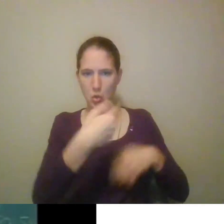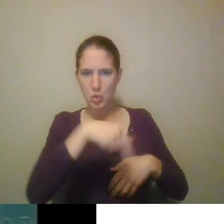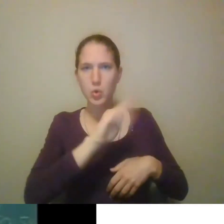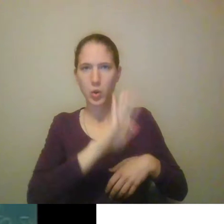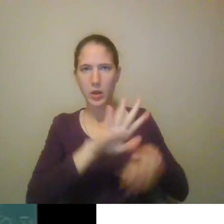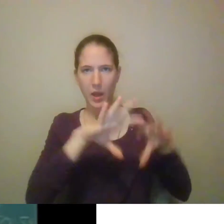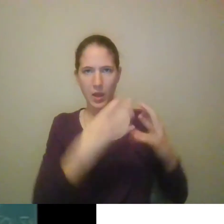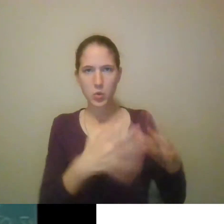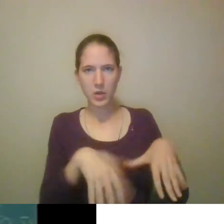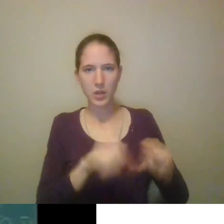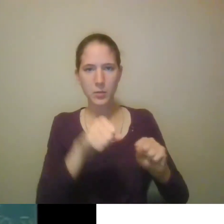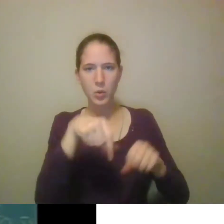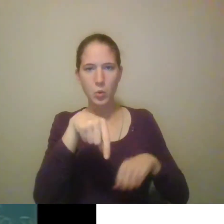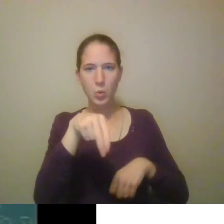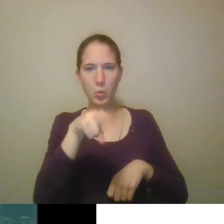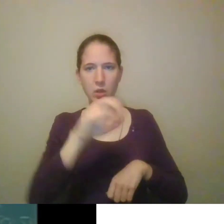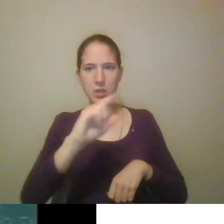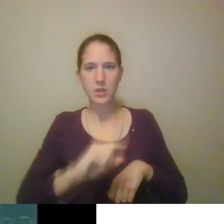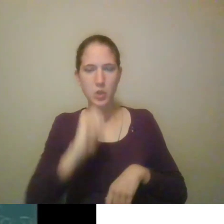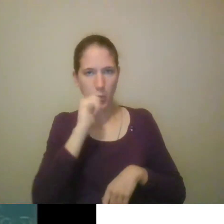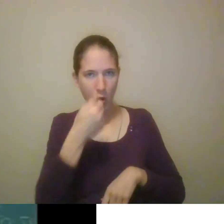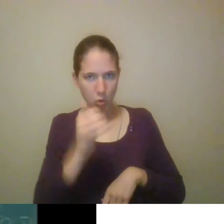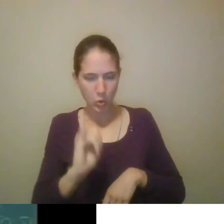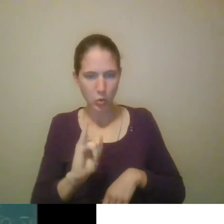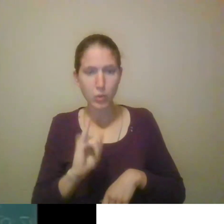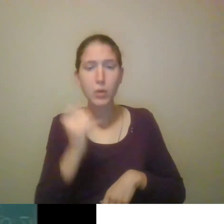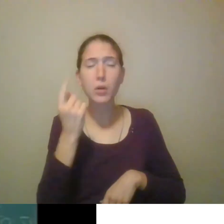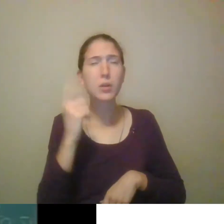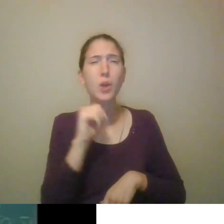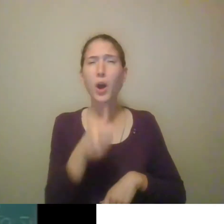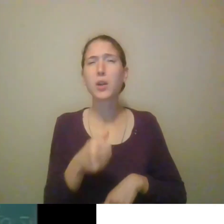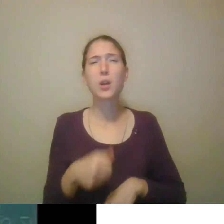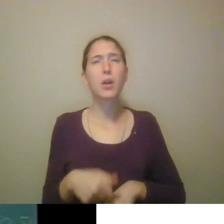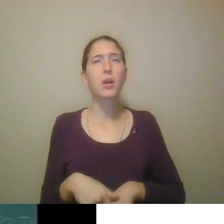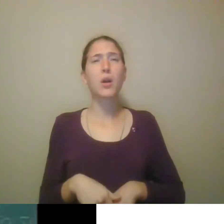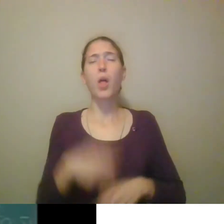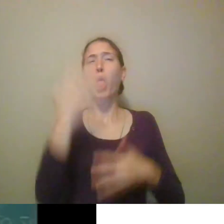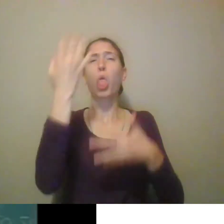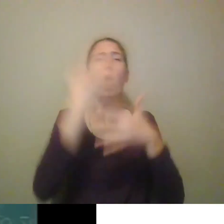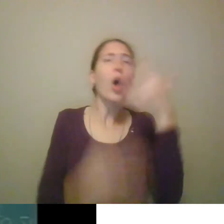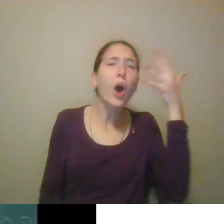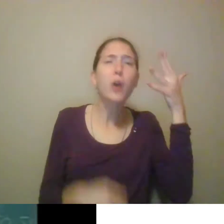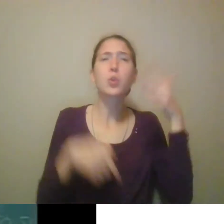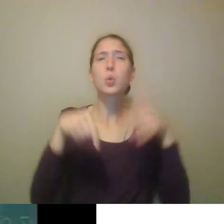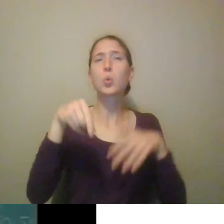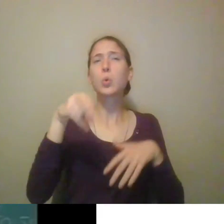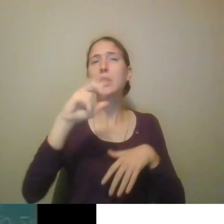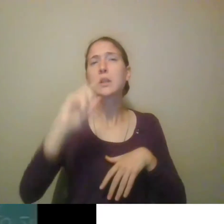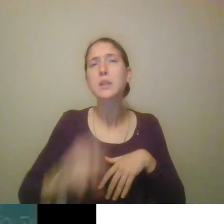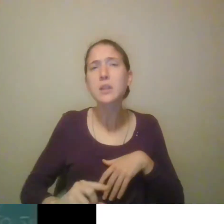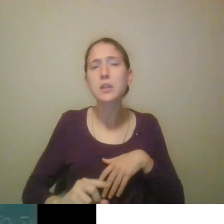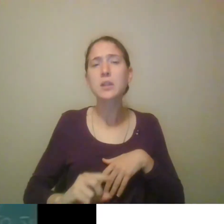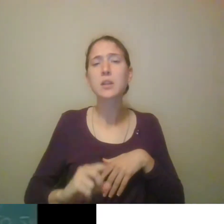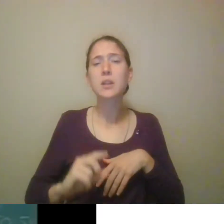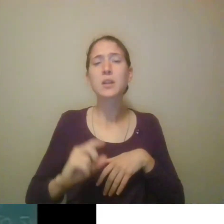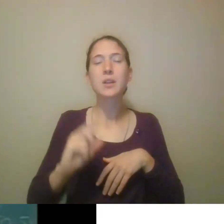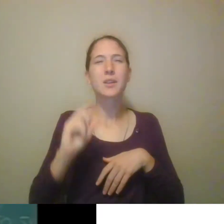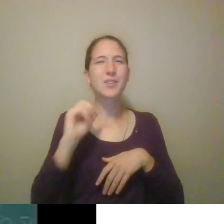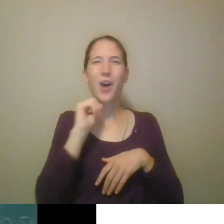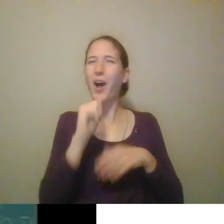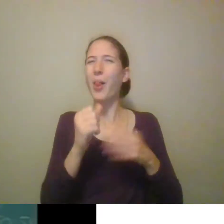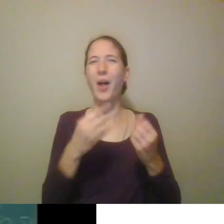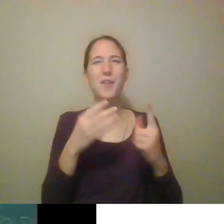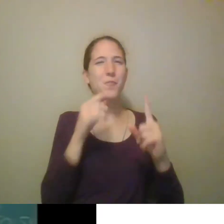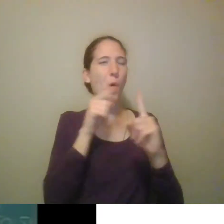tomorrow. Now, the reason being, it's not a large quiz. It's not going to count for a lot of points. I'll tell you that right now. Okay, so you can